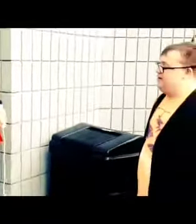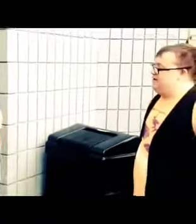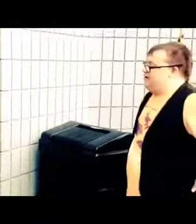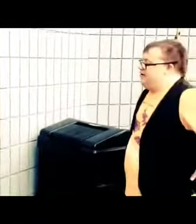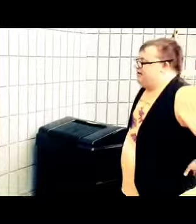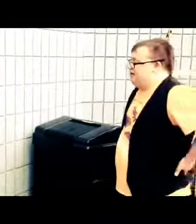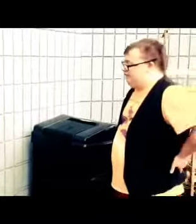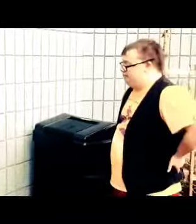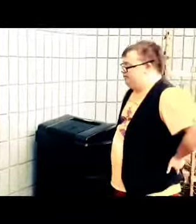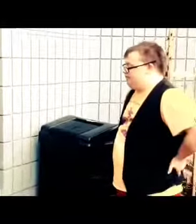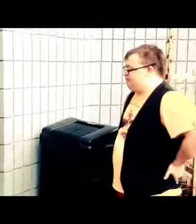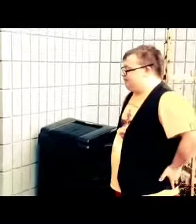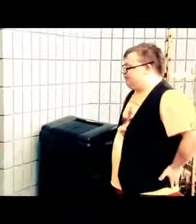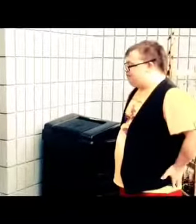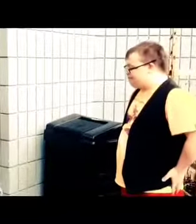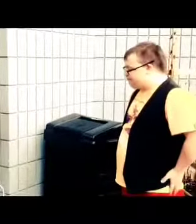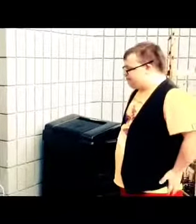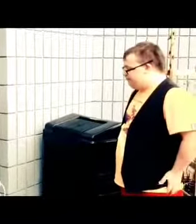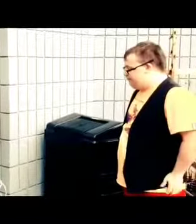Interesting.